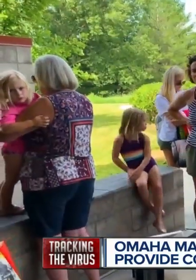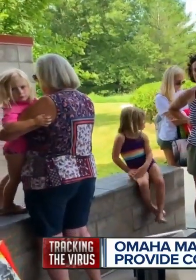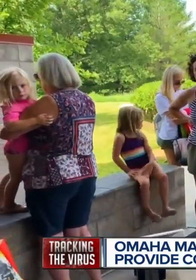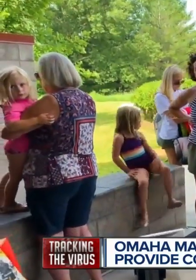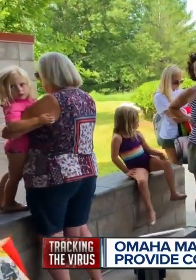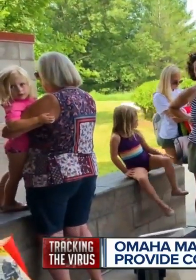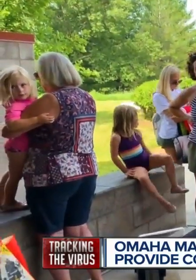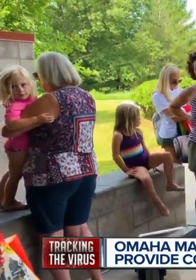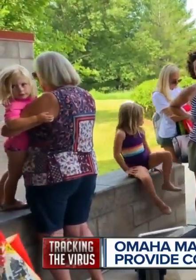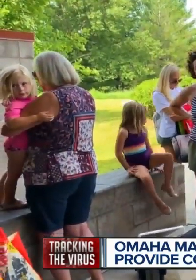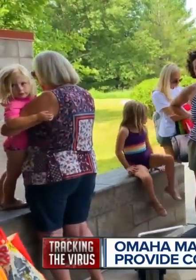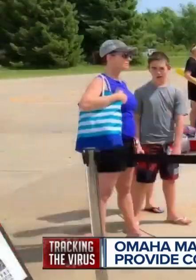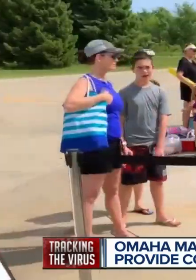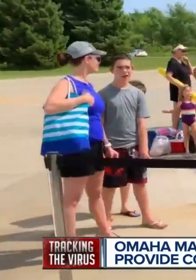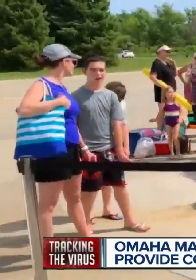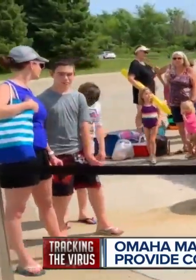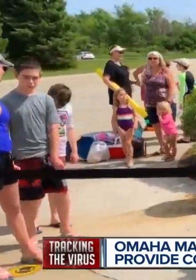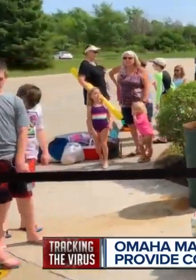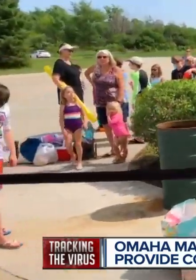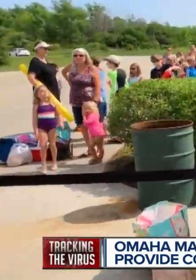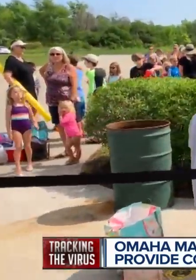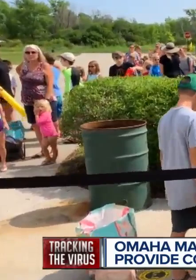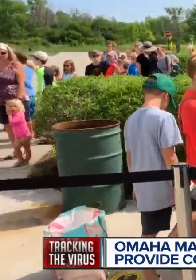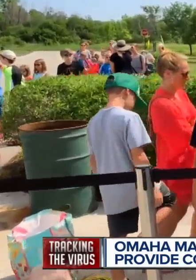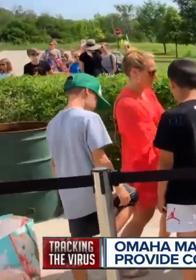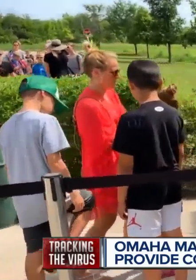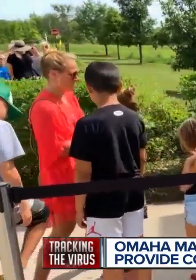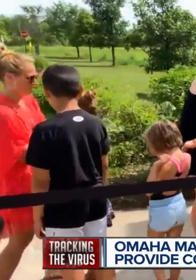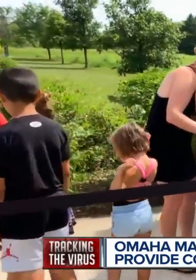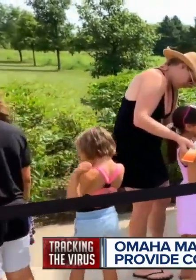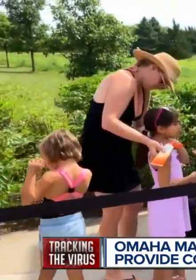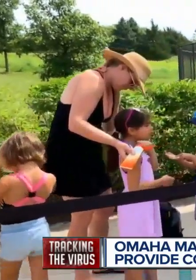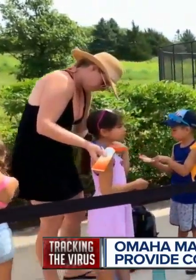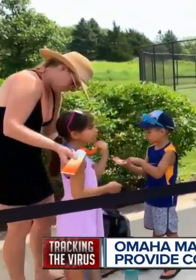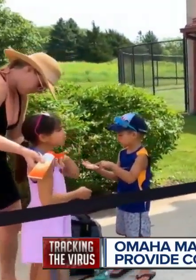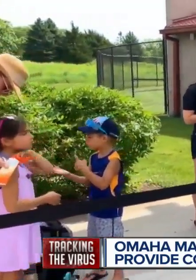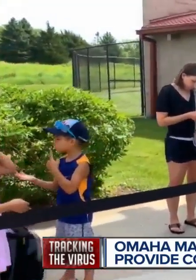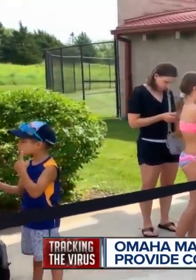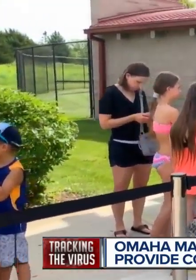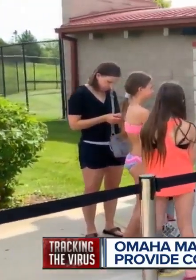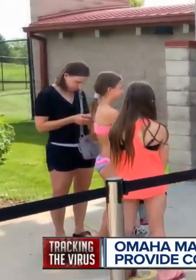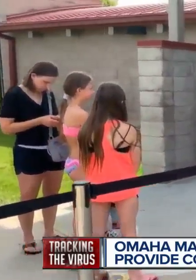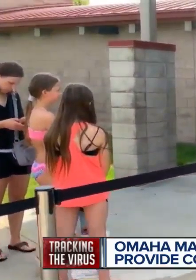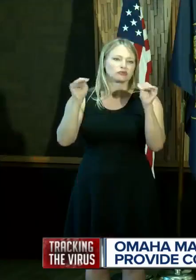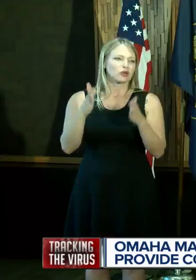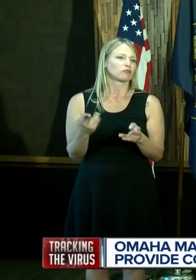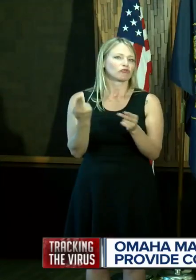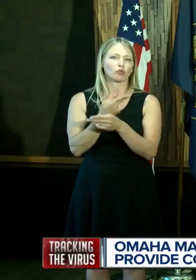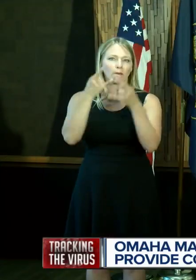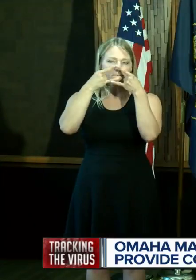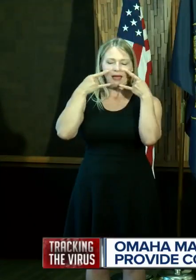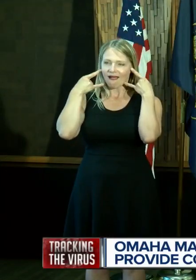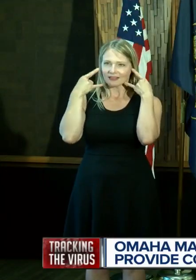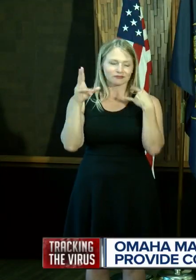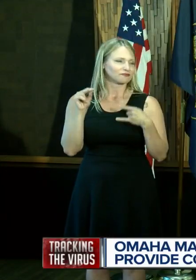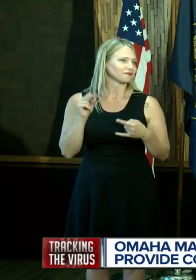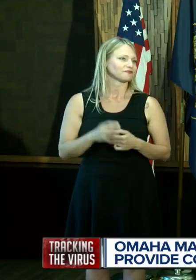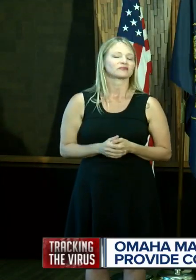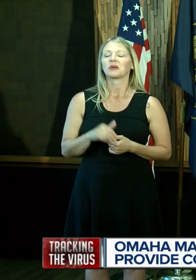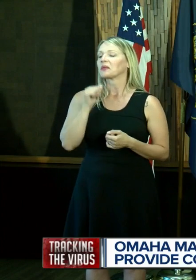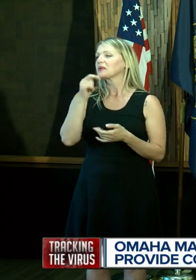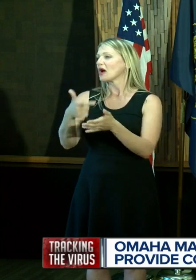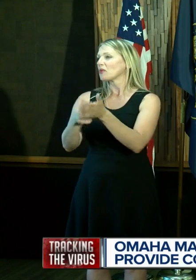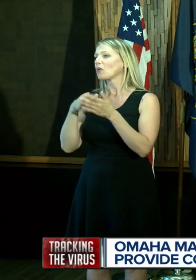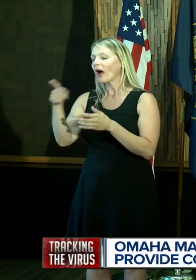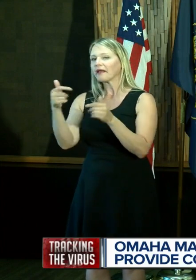an outdoor pool and being a swimming pool, we are not requiring the swimmers to wear masks. We are not requiring